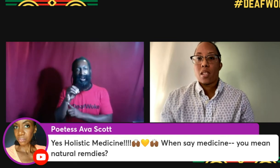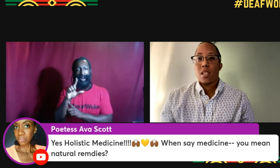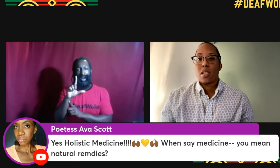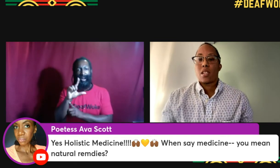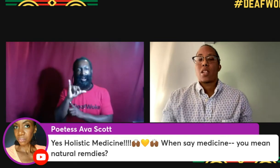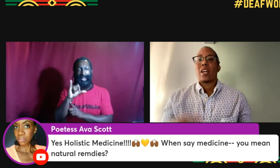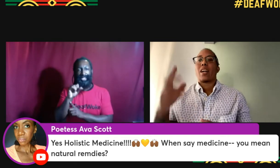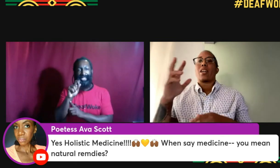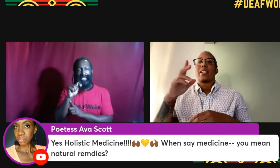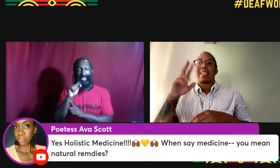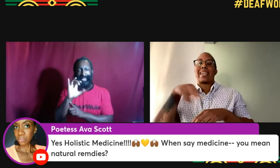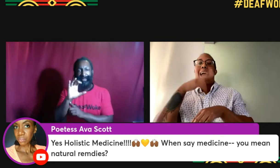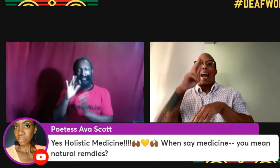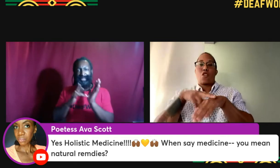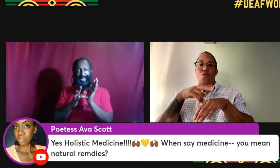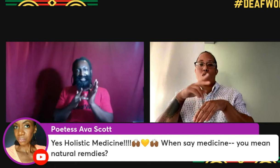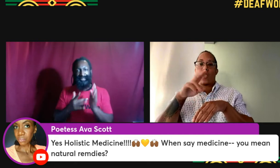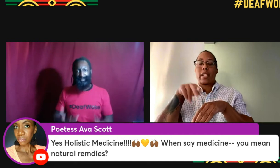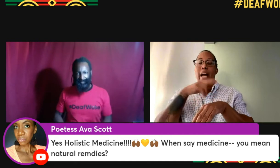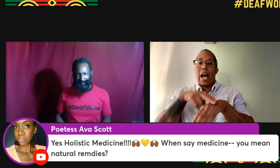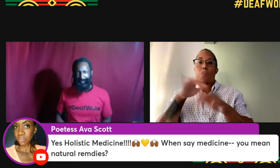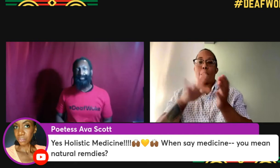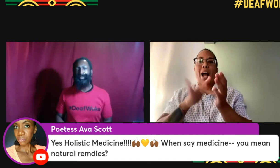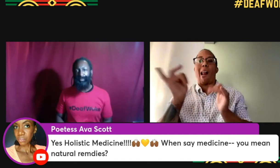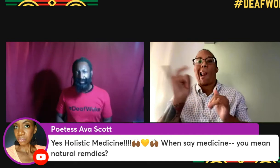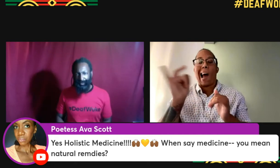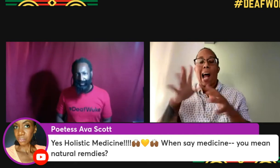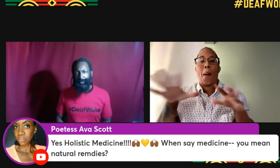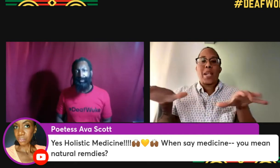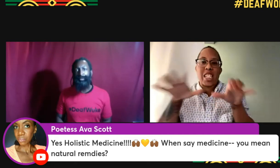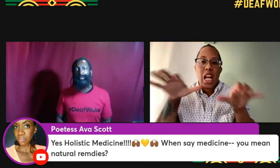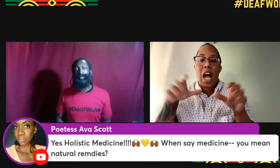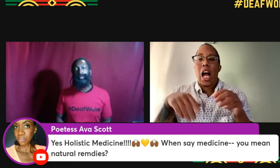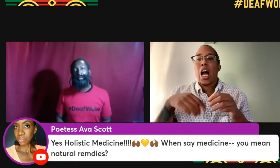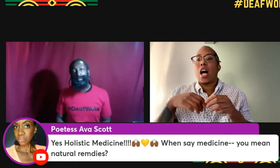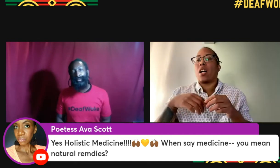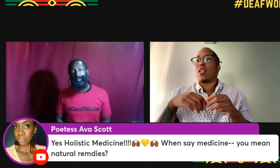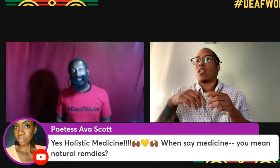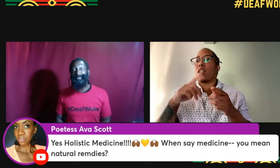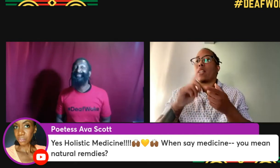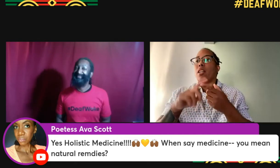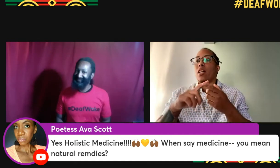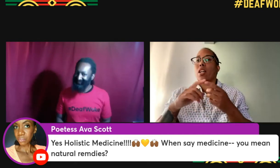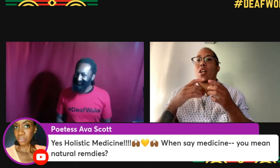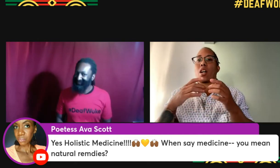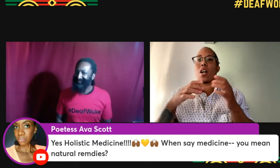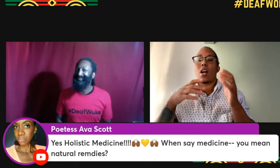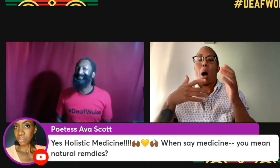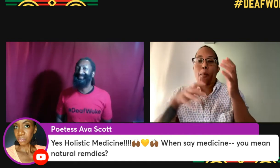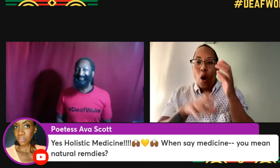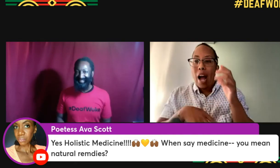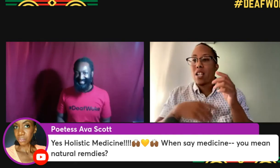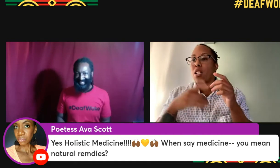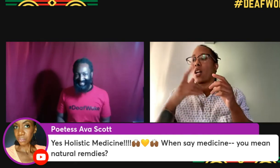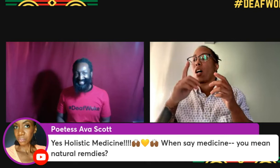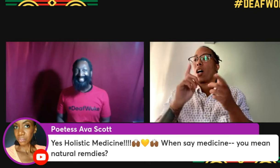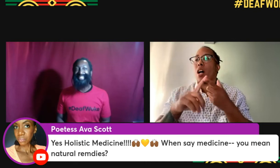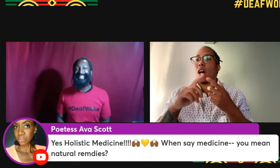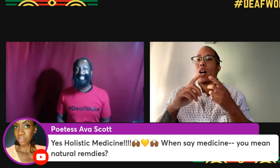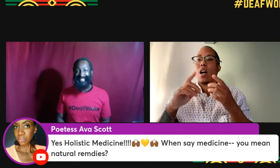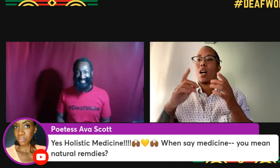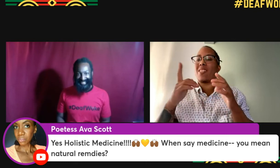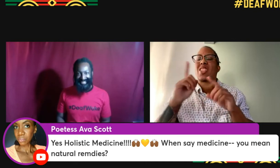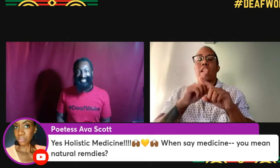Like, what is holistic medicine? What is that? Yeah, like natural medicine, natural modalities. So you're looking